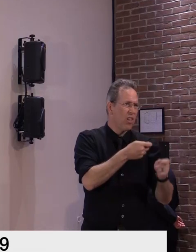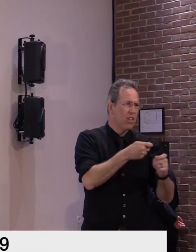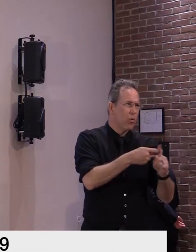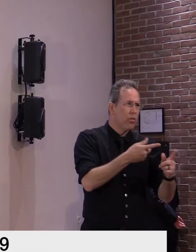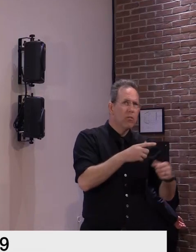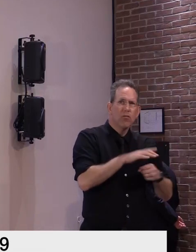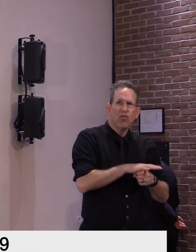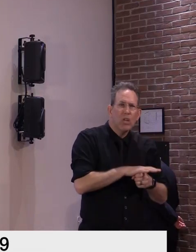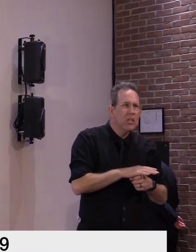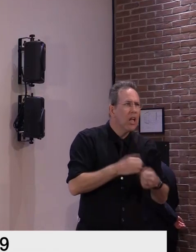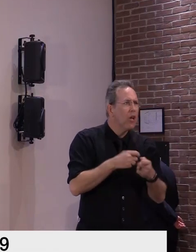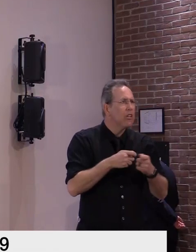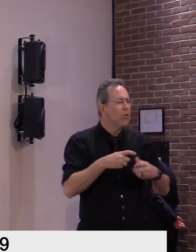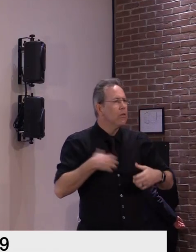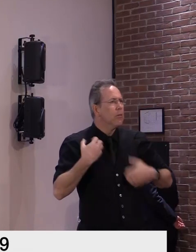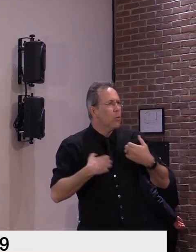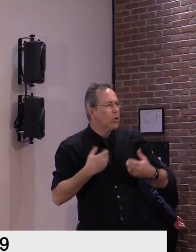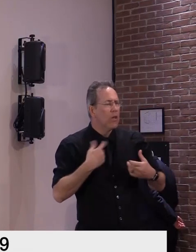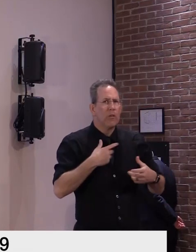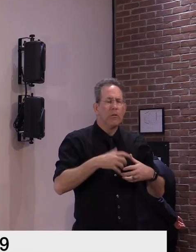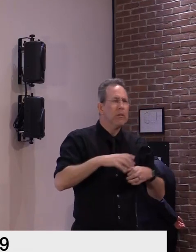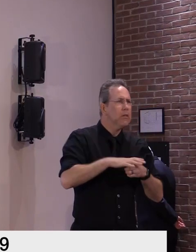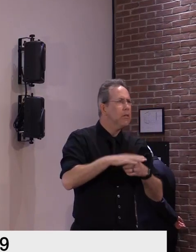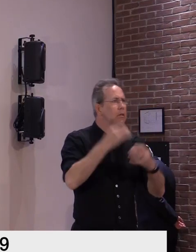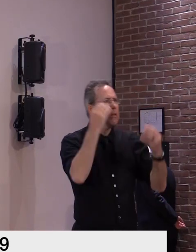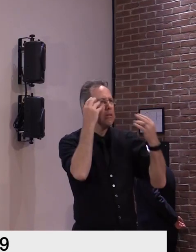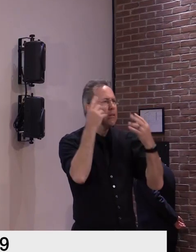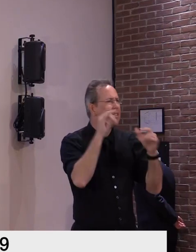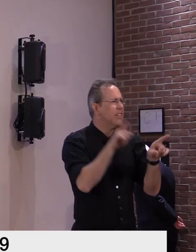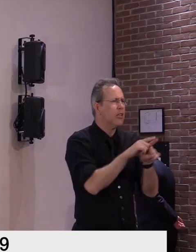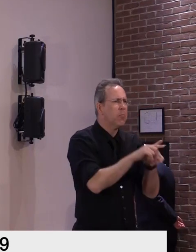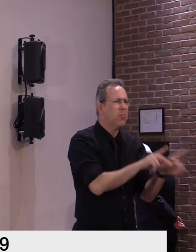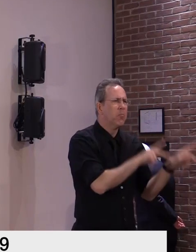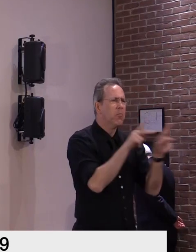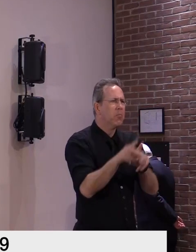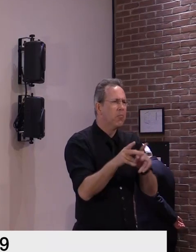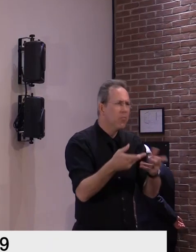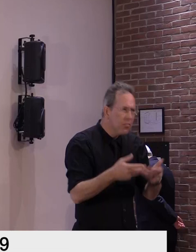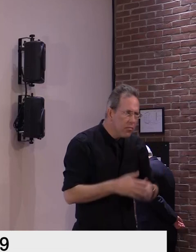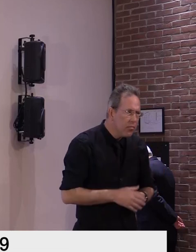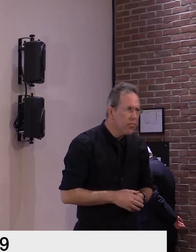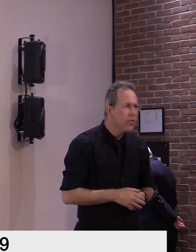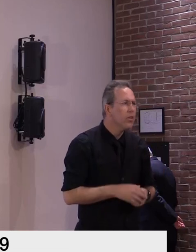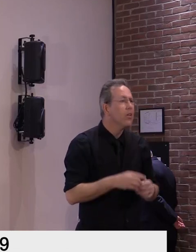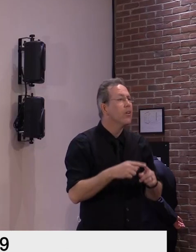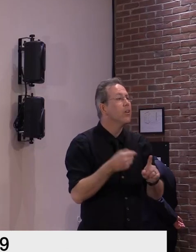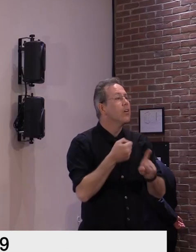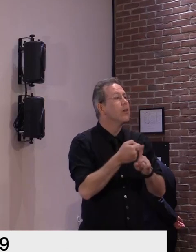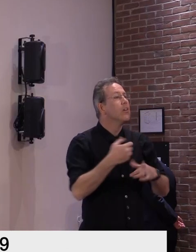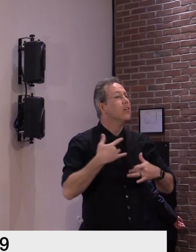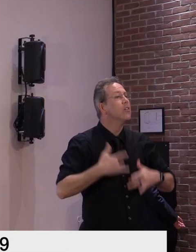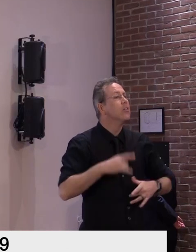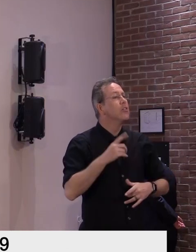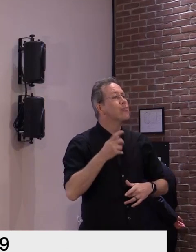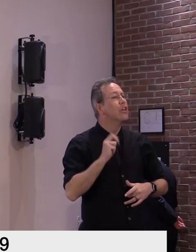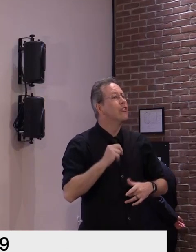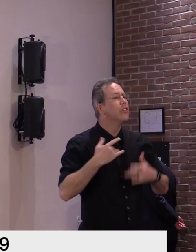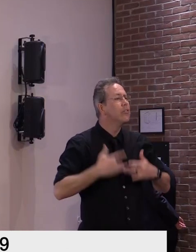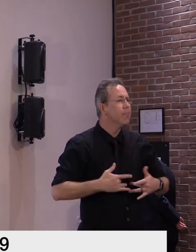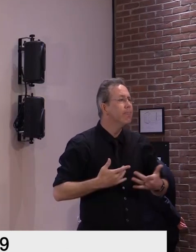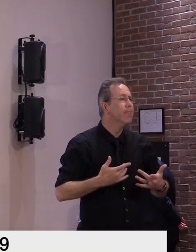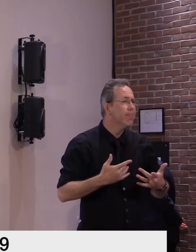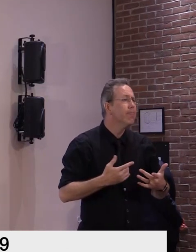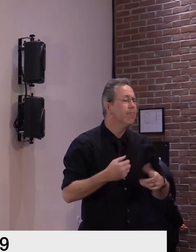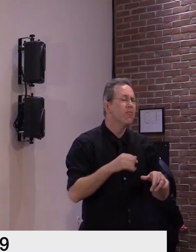life anyways. Anxiety and depression disorders, unfortunately, are very prevalent in our